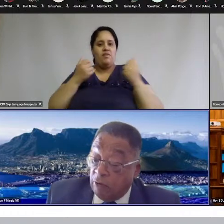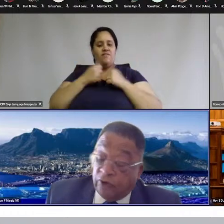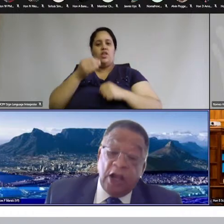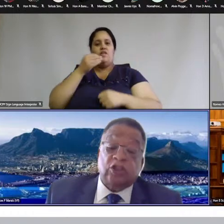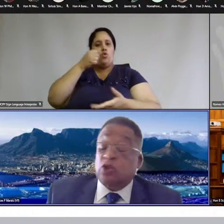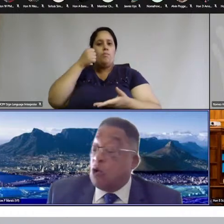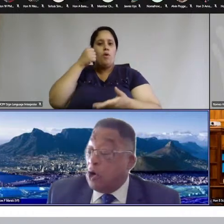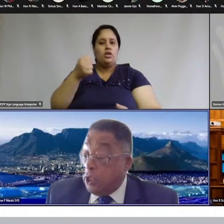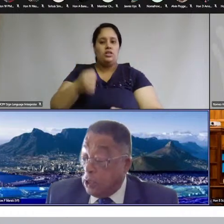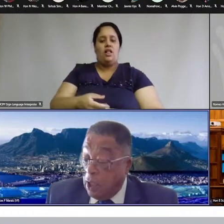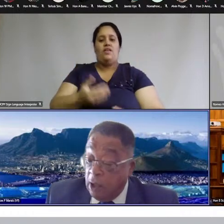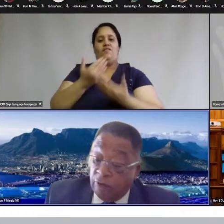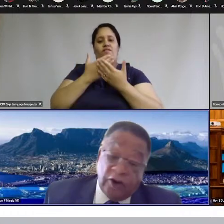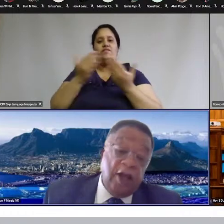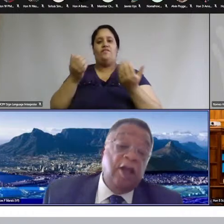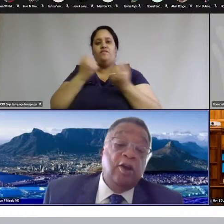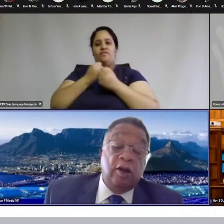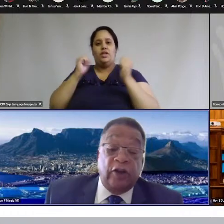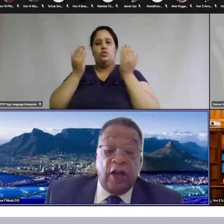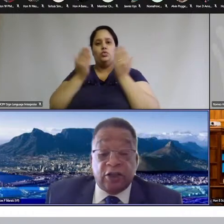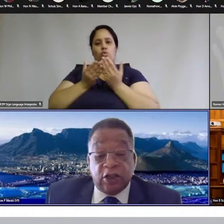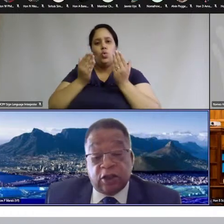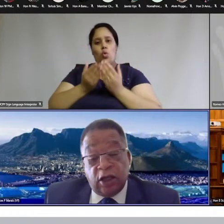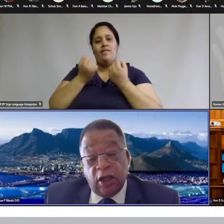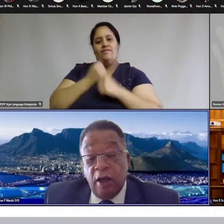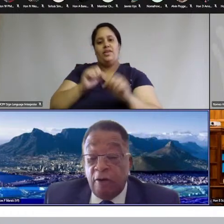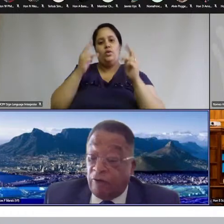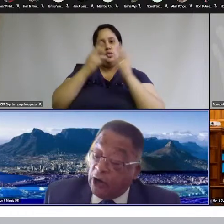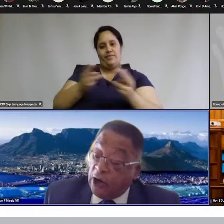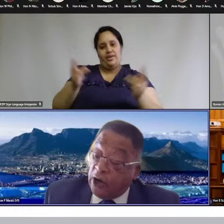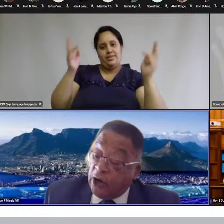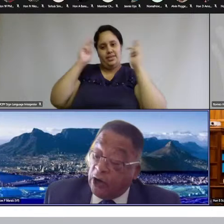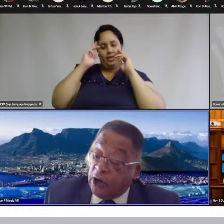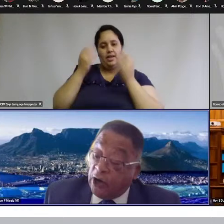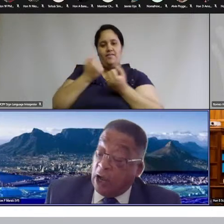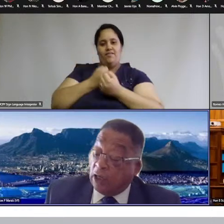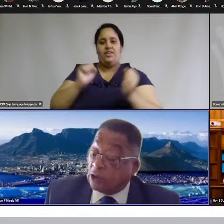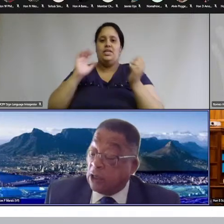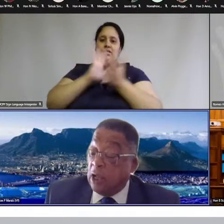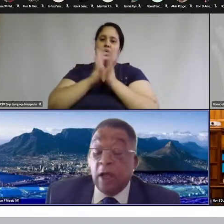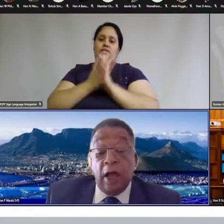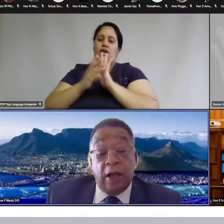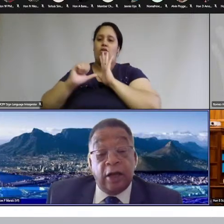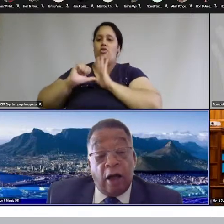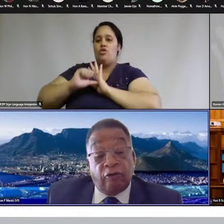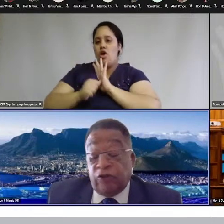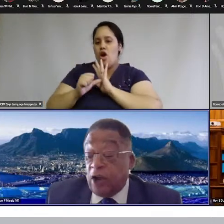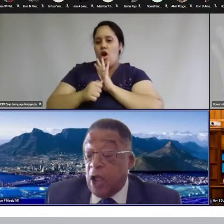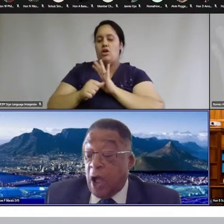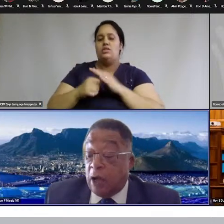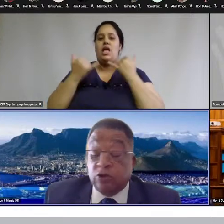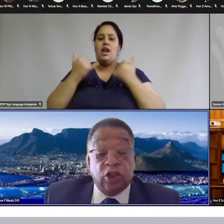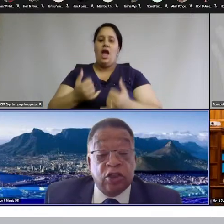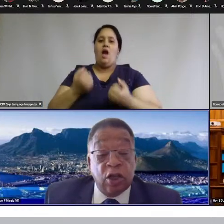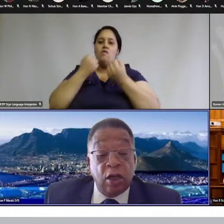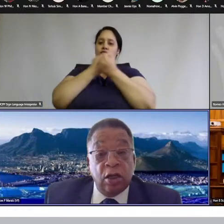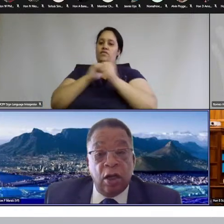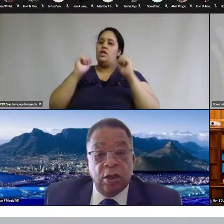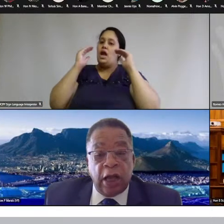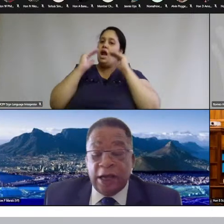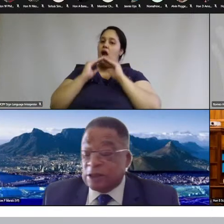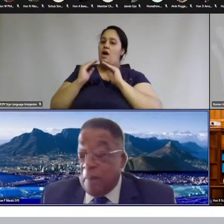parcels, free schooling, free university, free SASSA grants, and now free